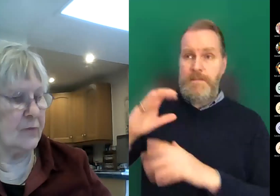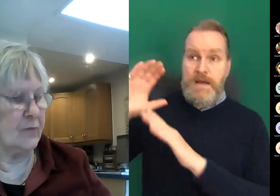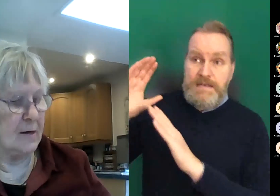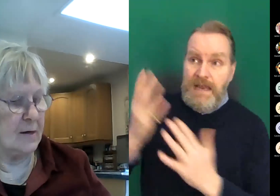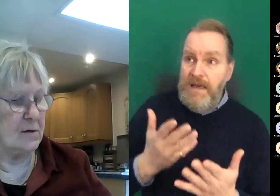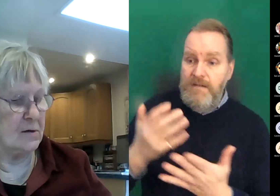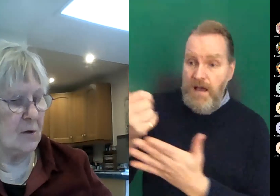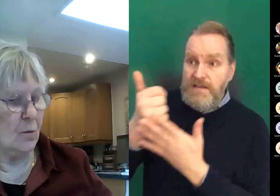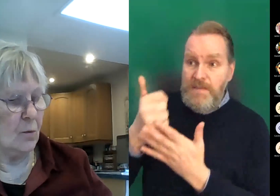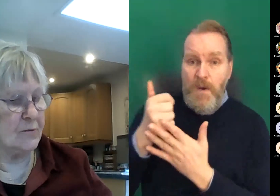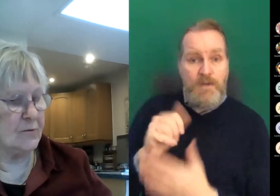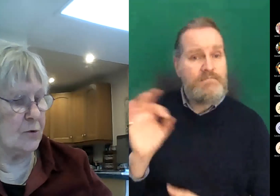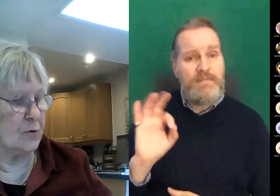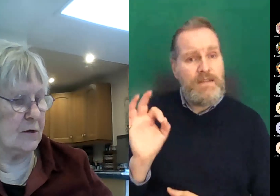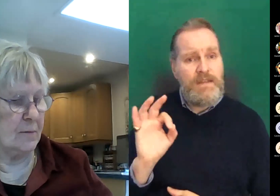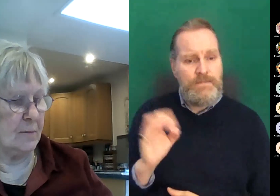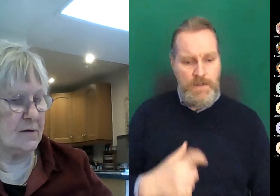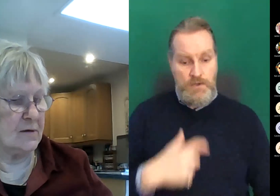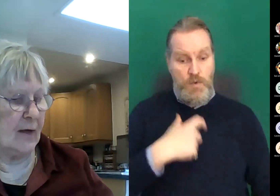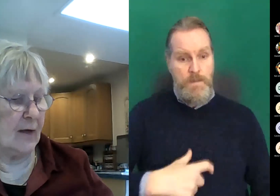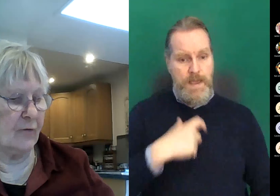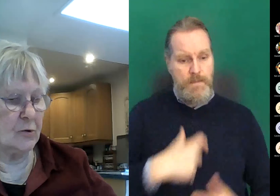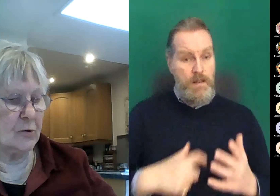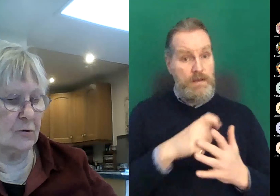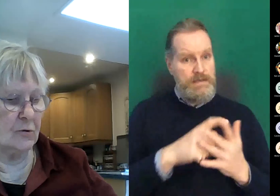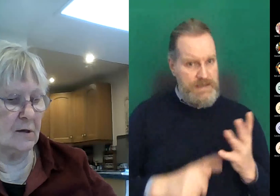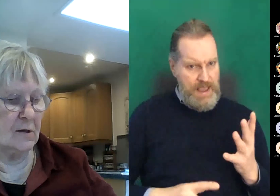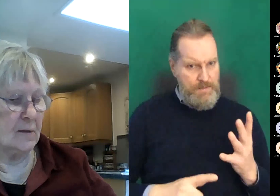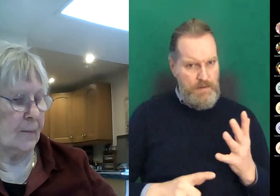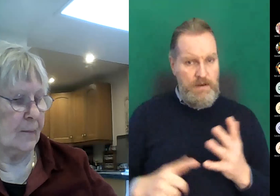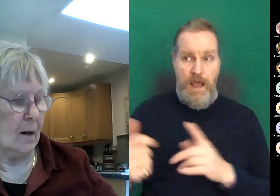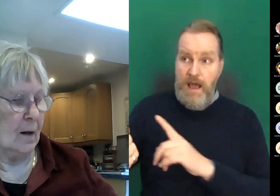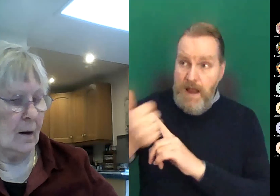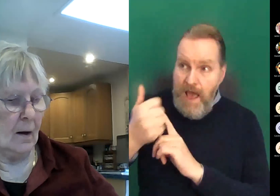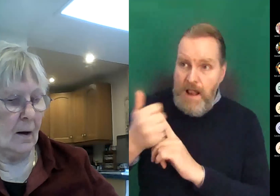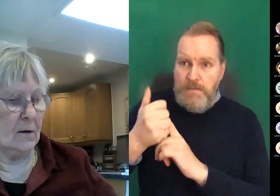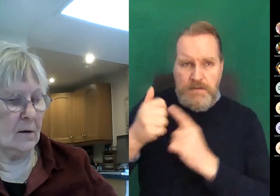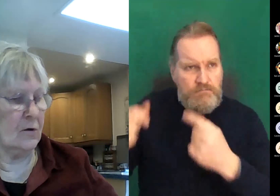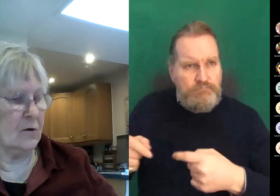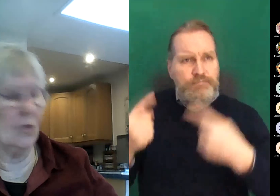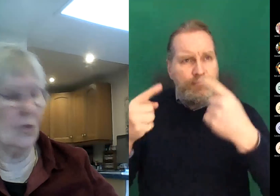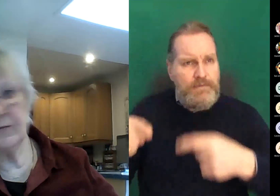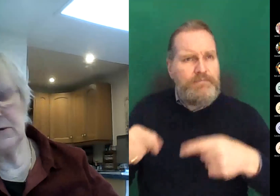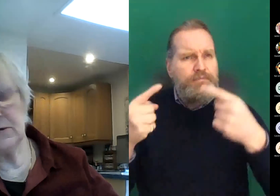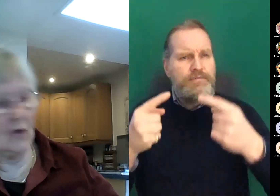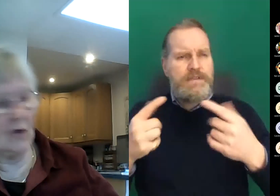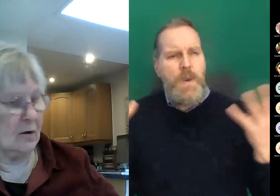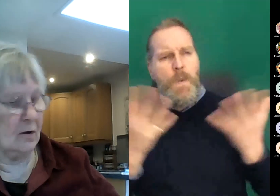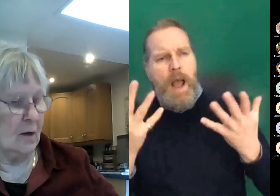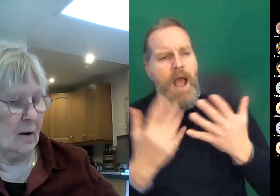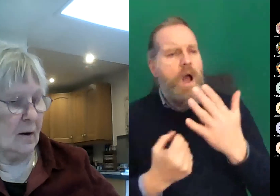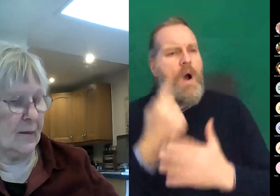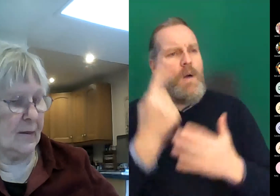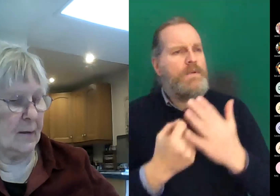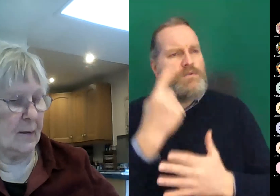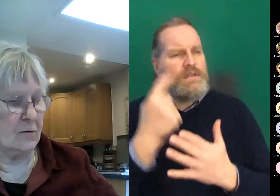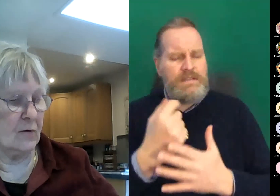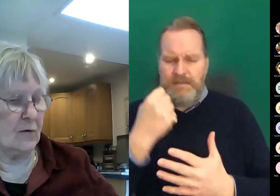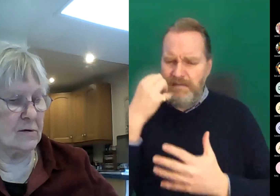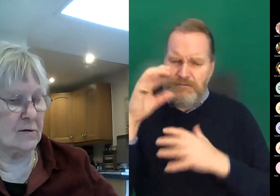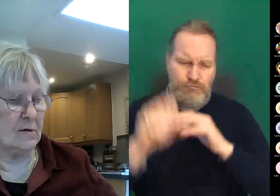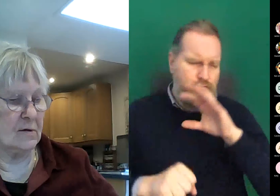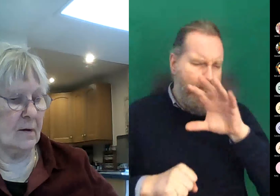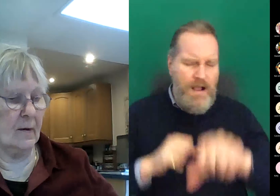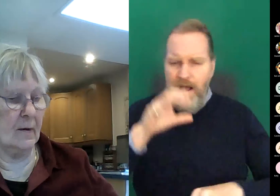and their sympathisers were responding to the massive lack of opportunities, and in the course of this struggle, they began